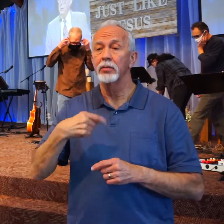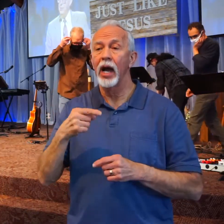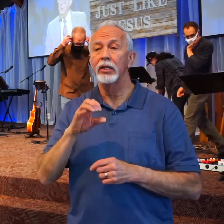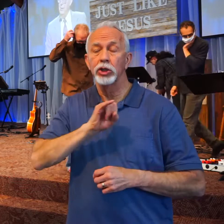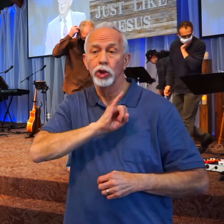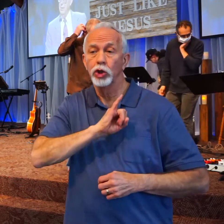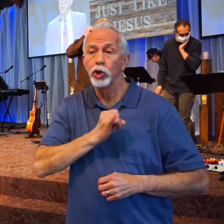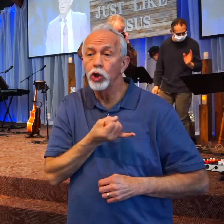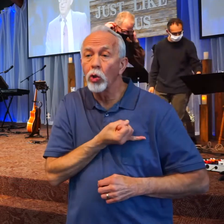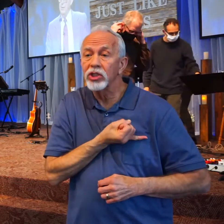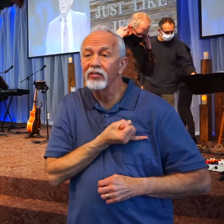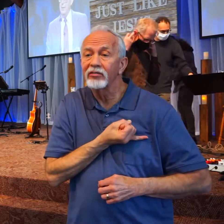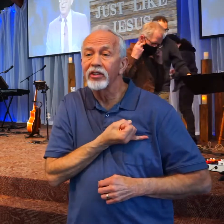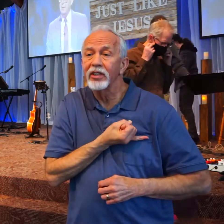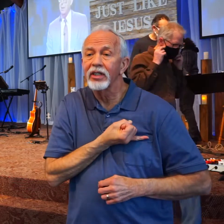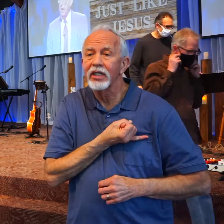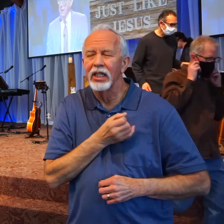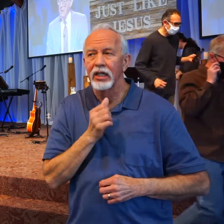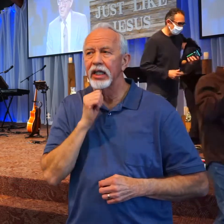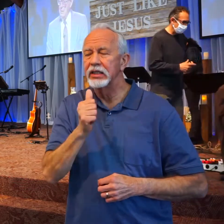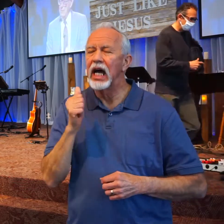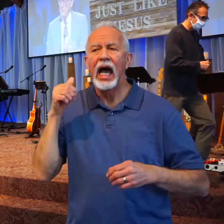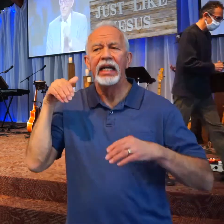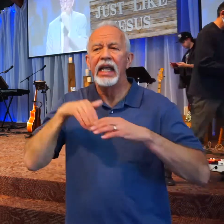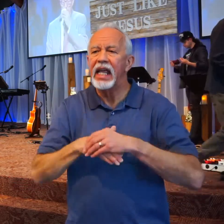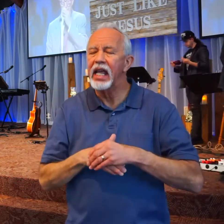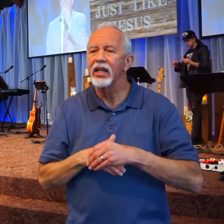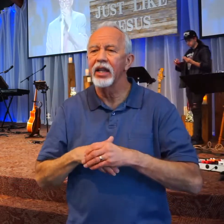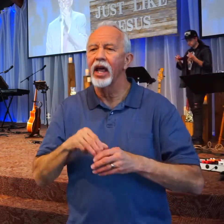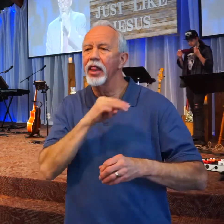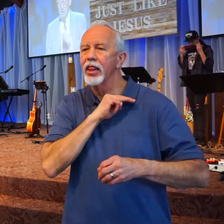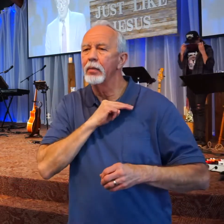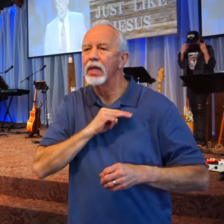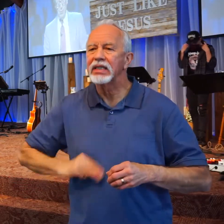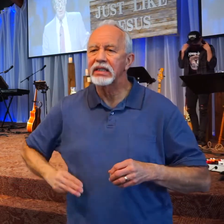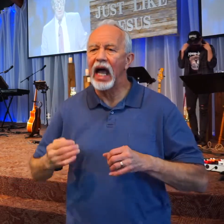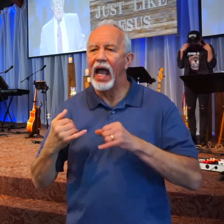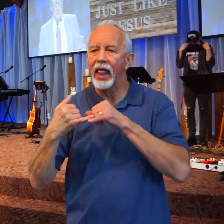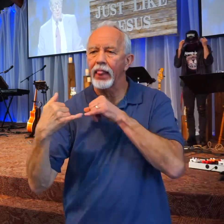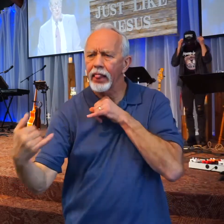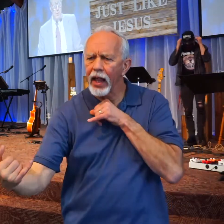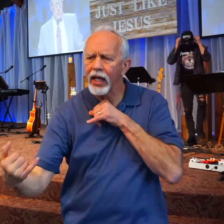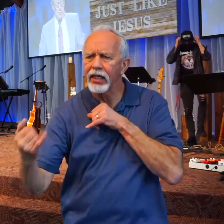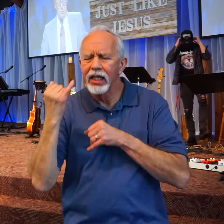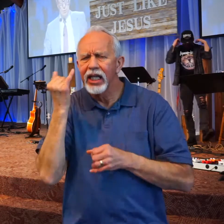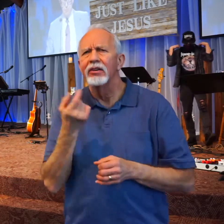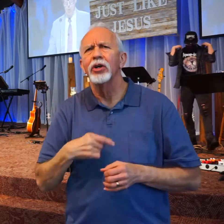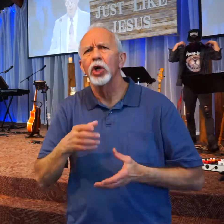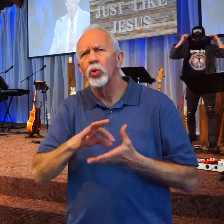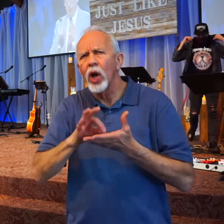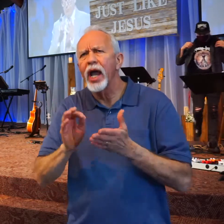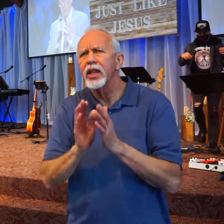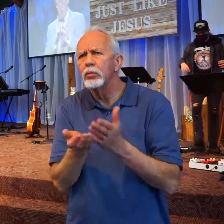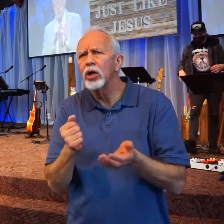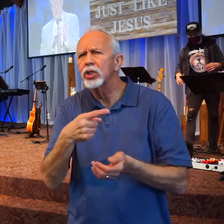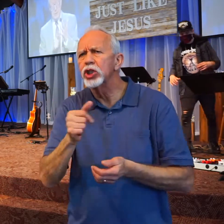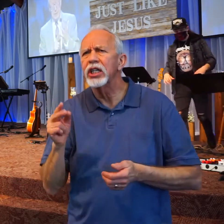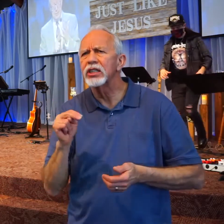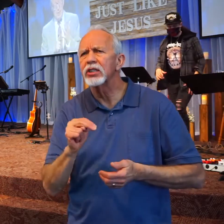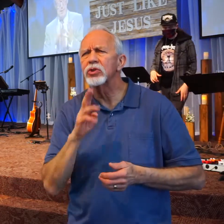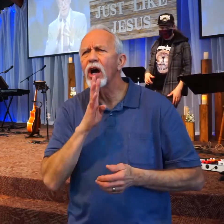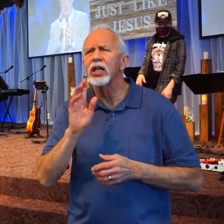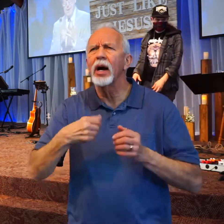man who wasn't even in the messianic line. If we were writing the book of Genesis, we would have talked